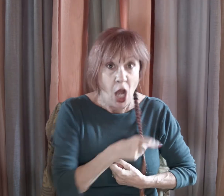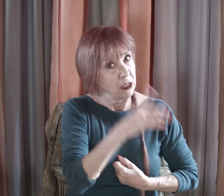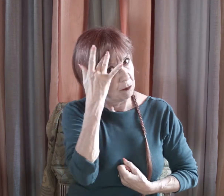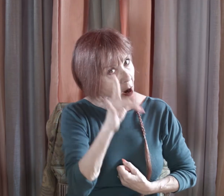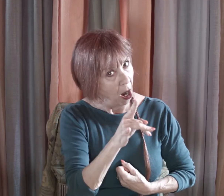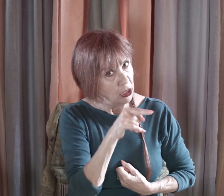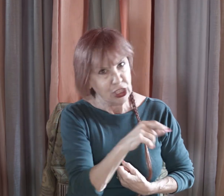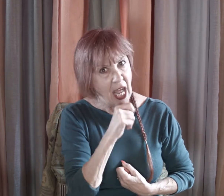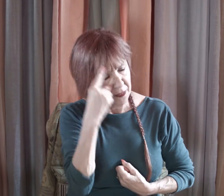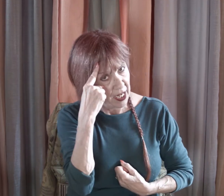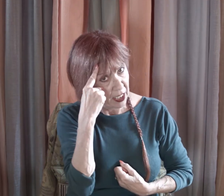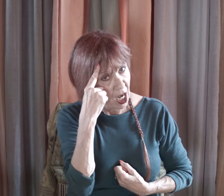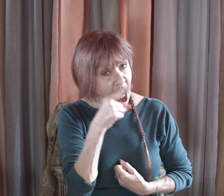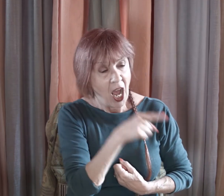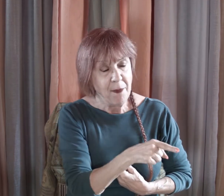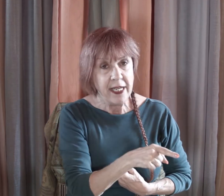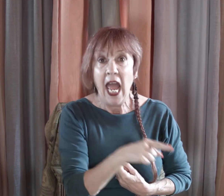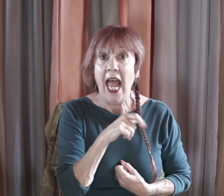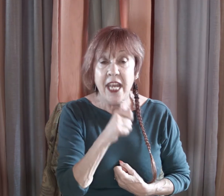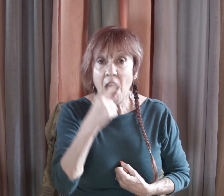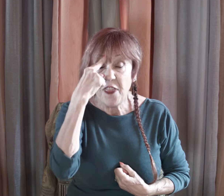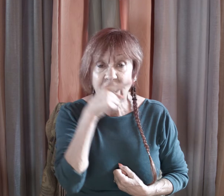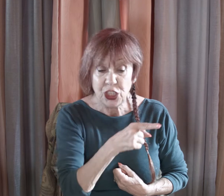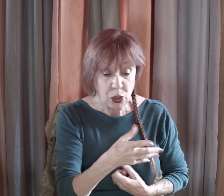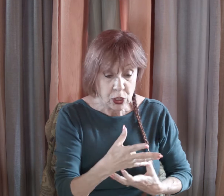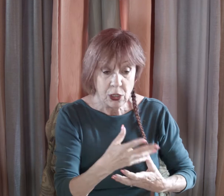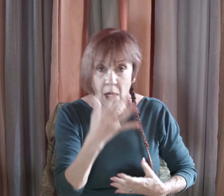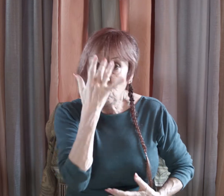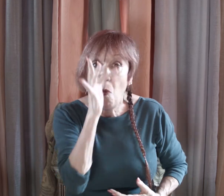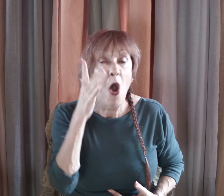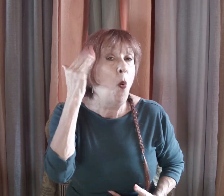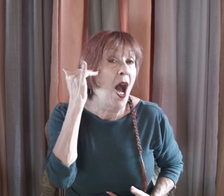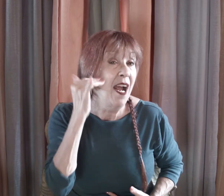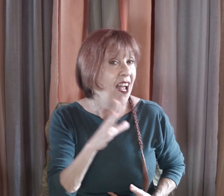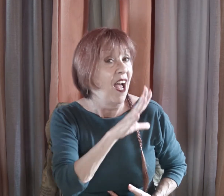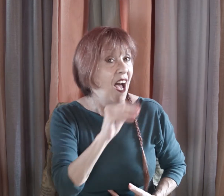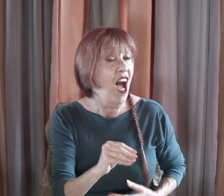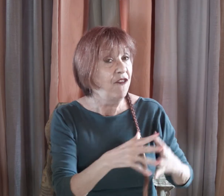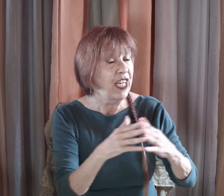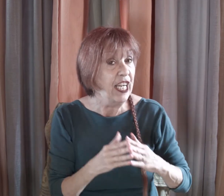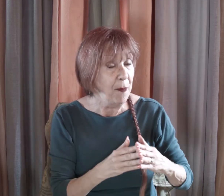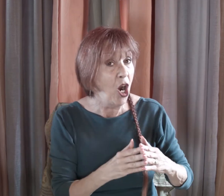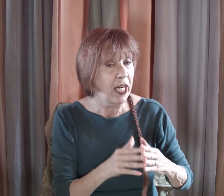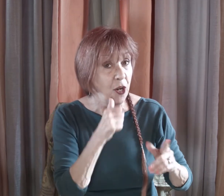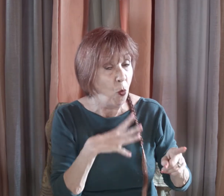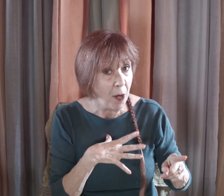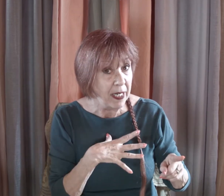just didn't think she was. And she didn't think she was because she was an African-American young woman who had